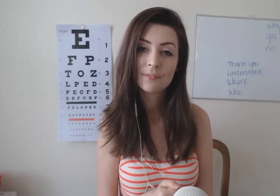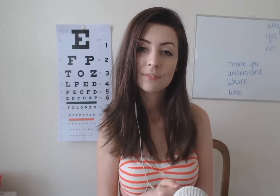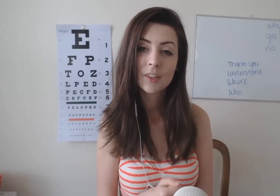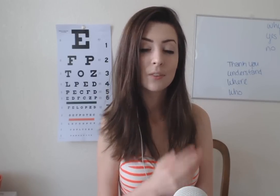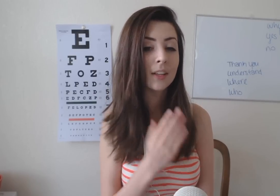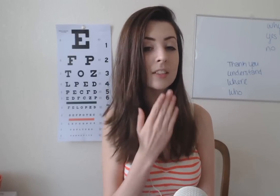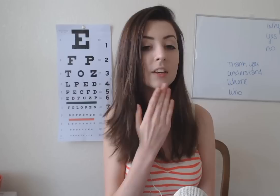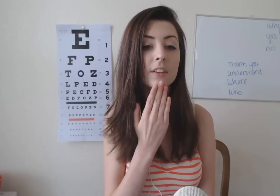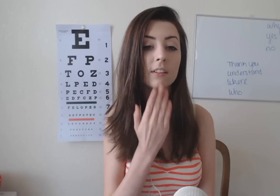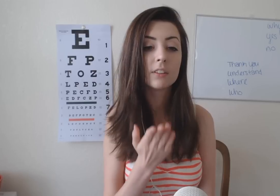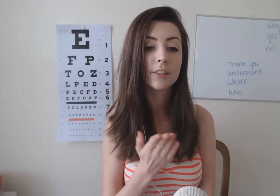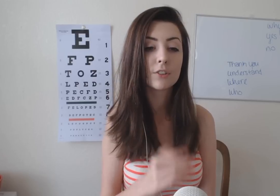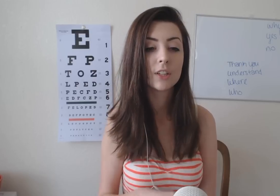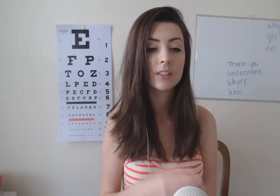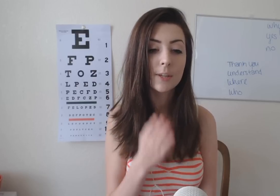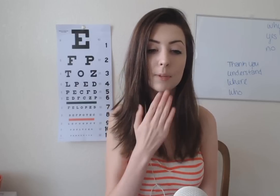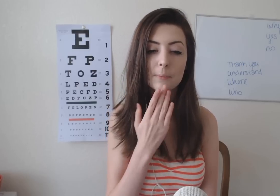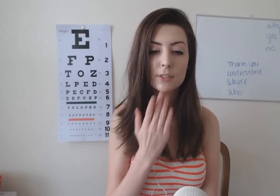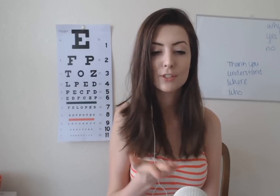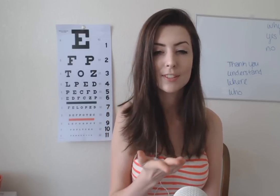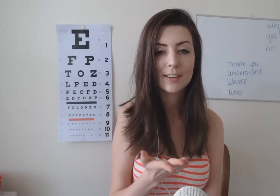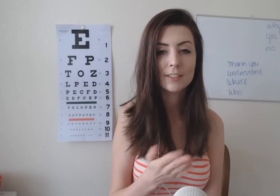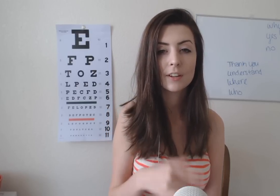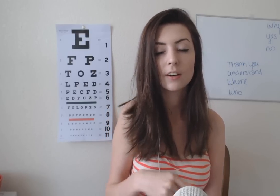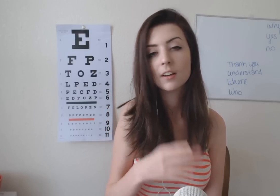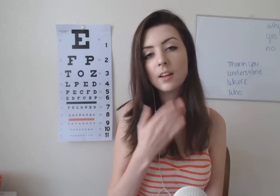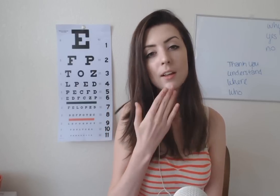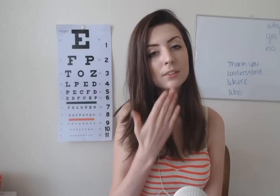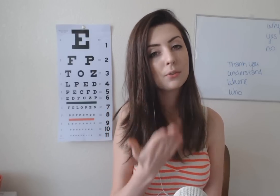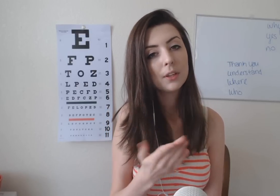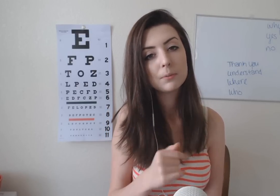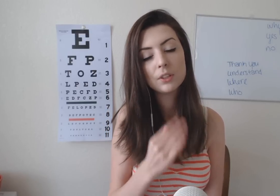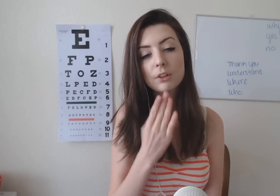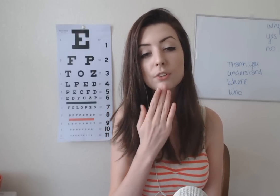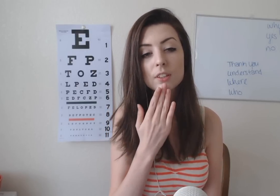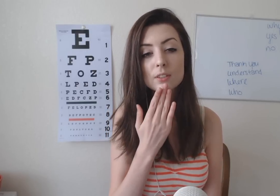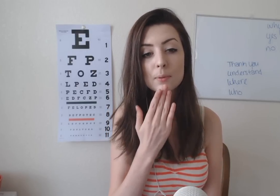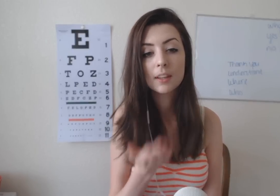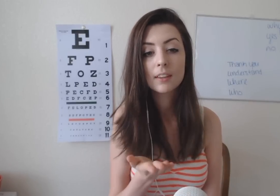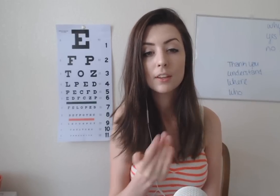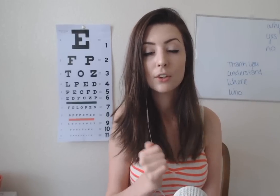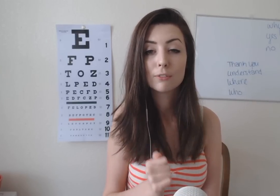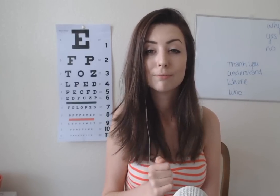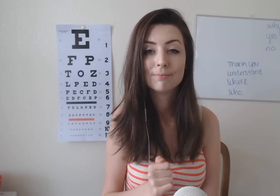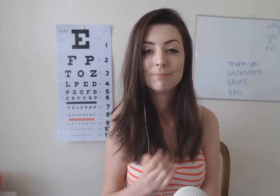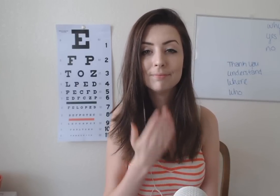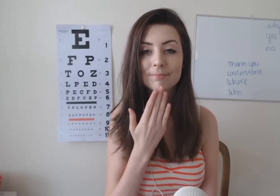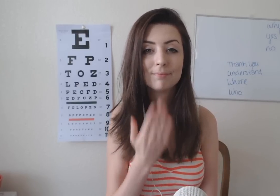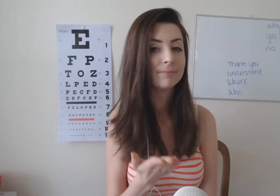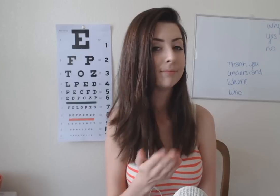You don't necessarily have to touch your chin. Sometimes it's just easier. Totally up to you. You can just be like, thank you.